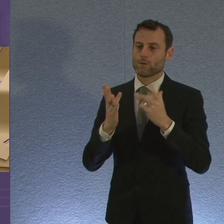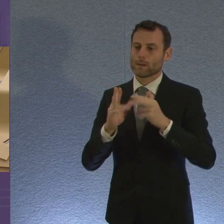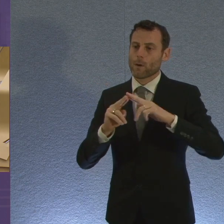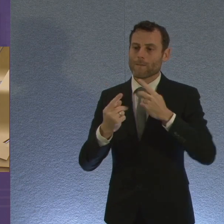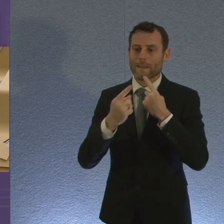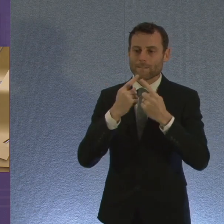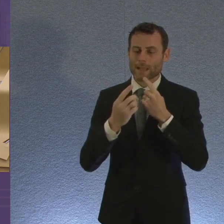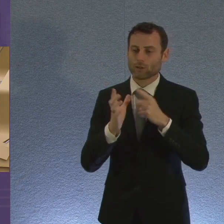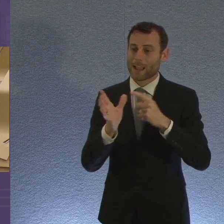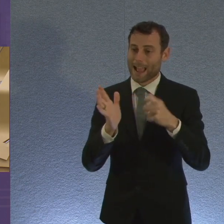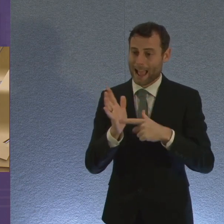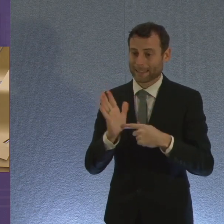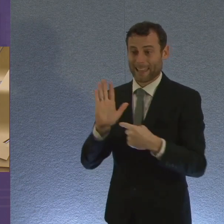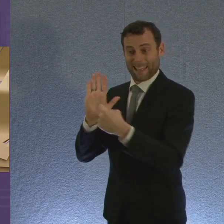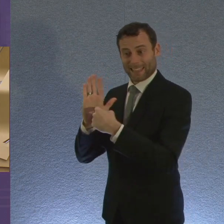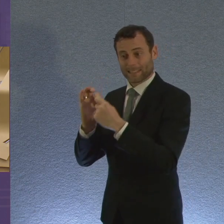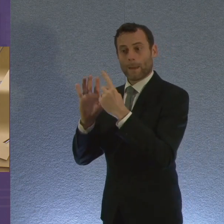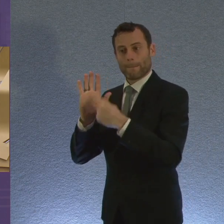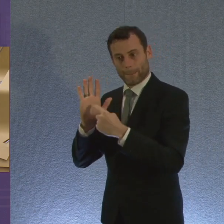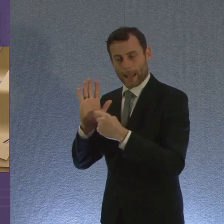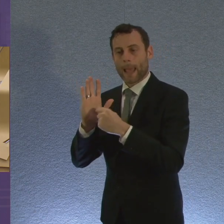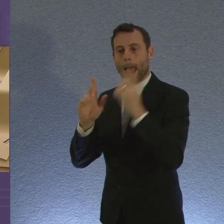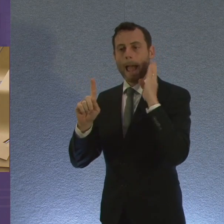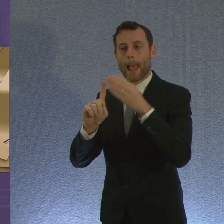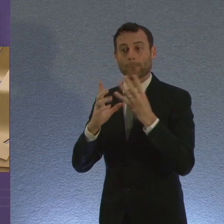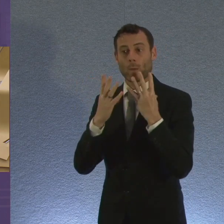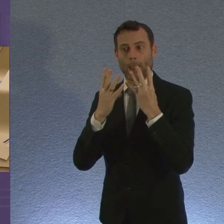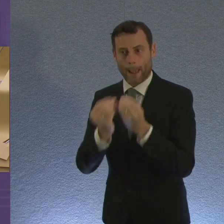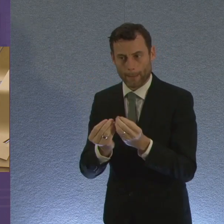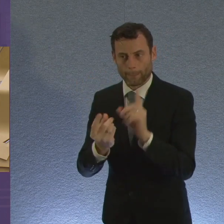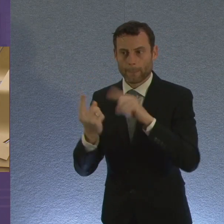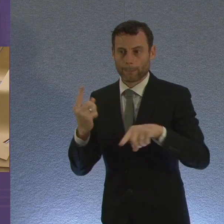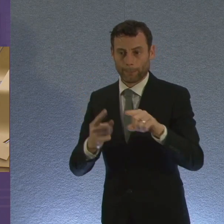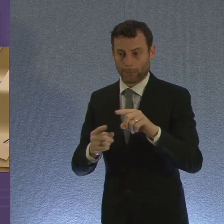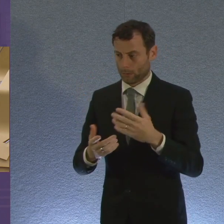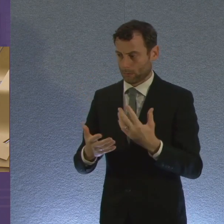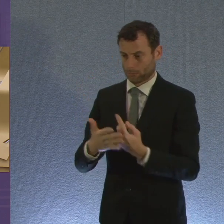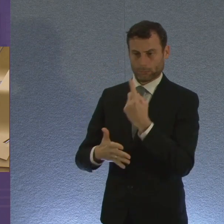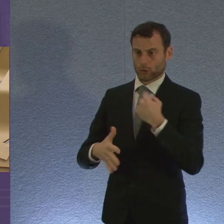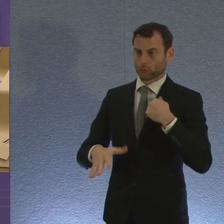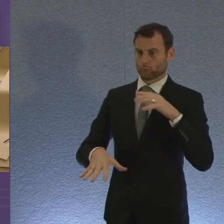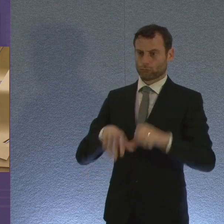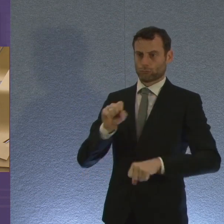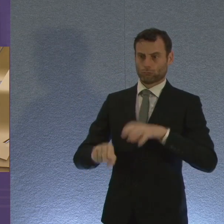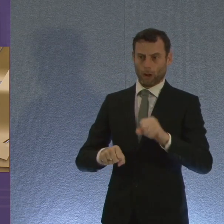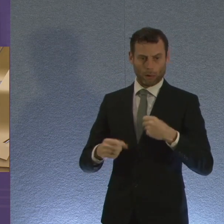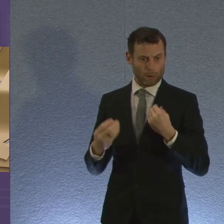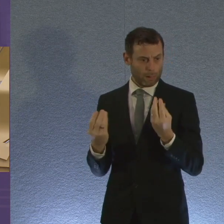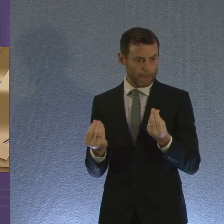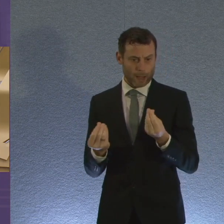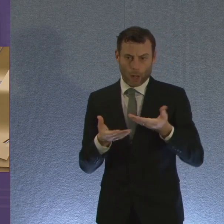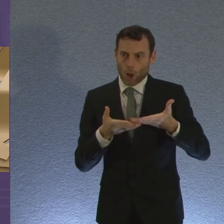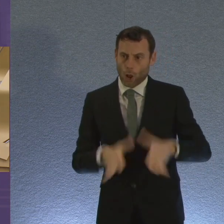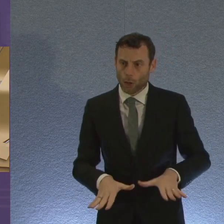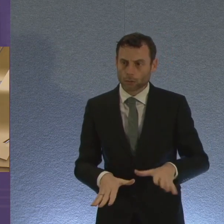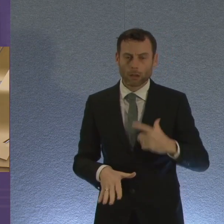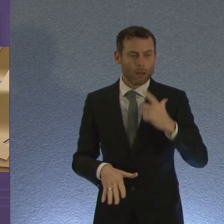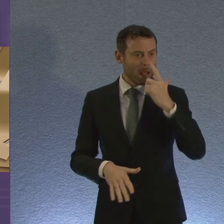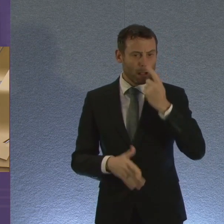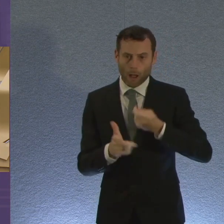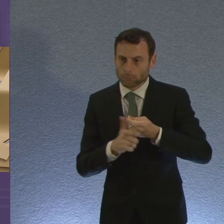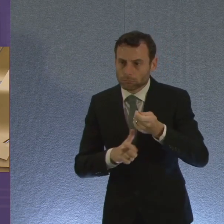practical help. It will help people who are in difficulty because of COVID-19 to keep a roof over their heads or who are struggling with debt.